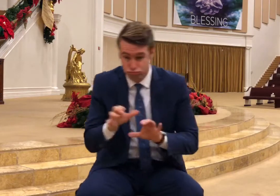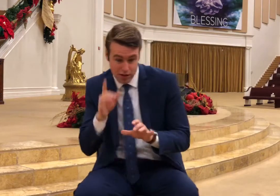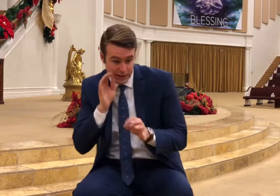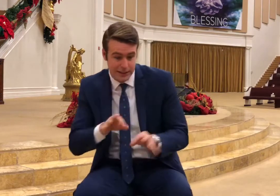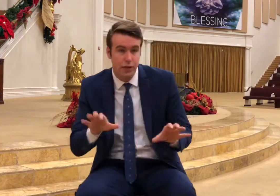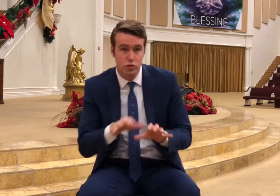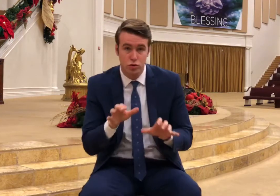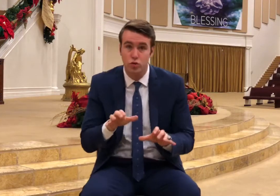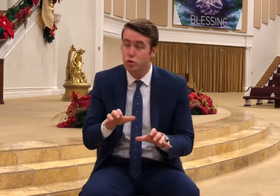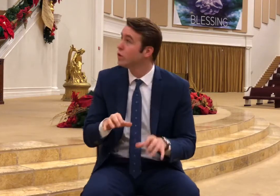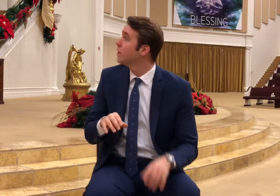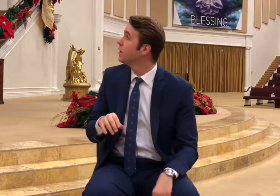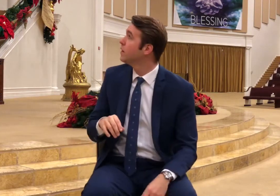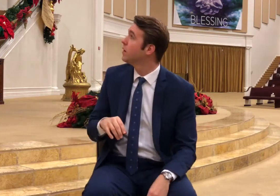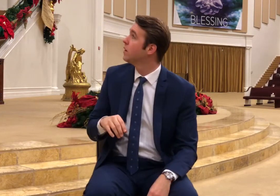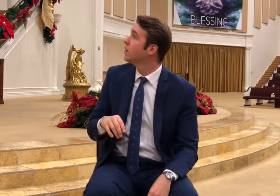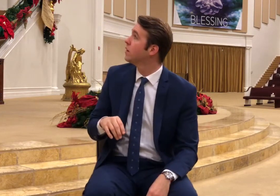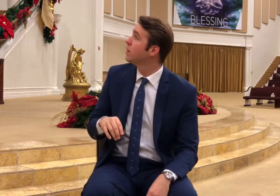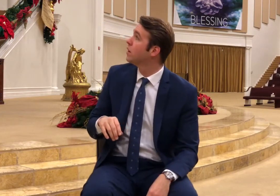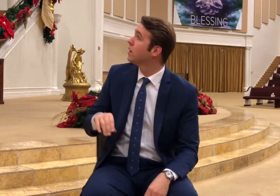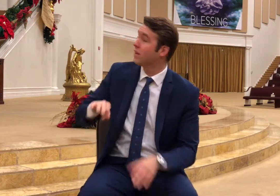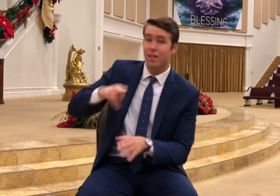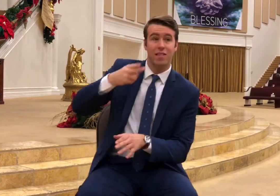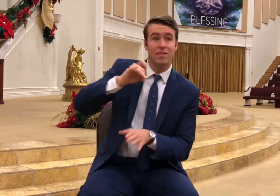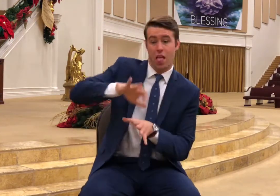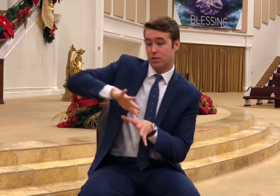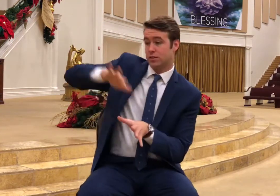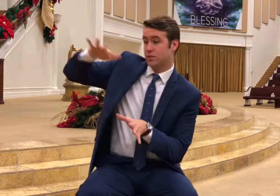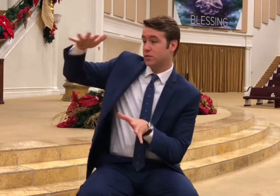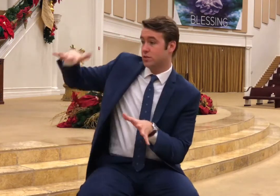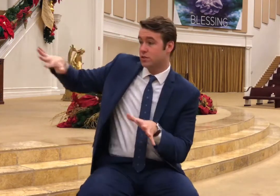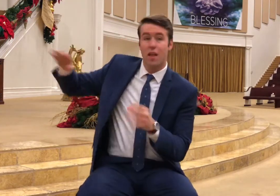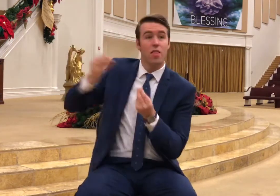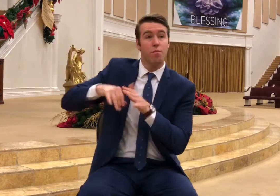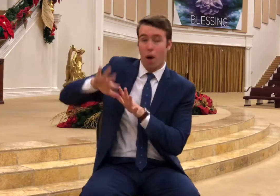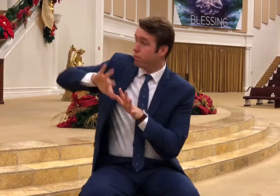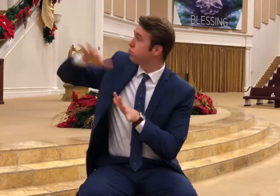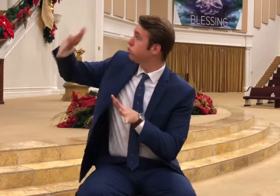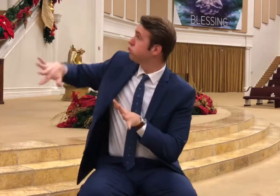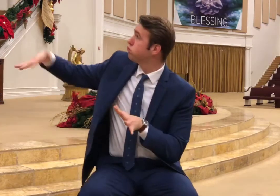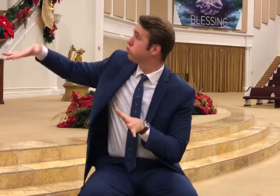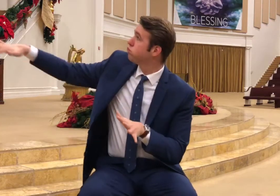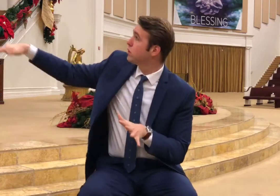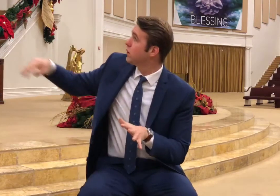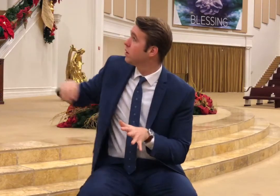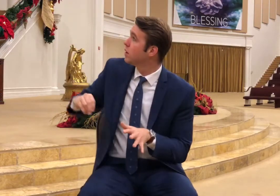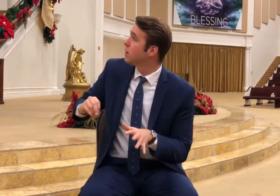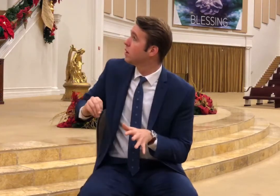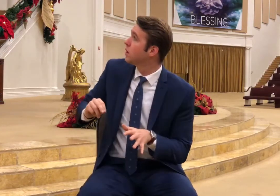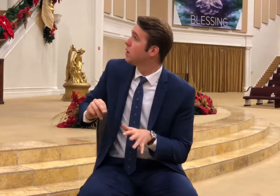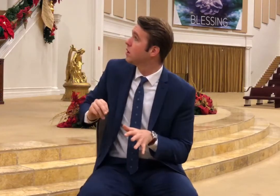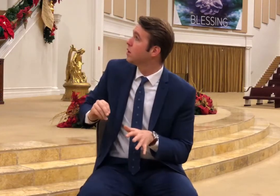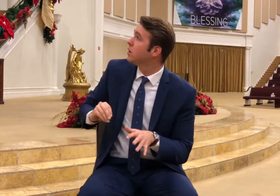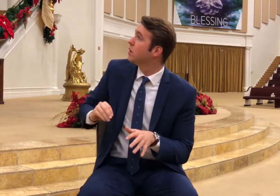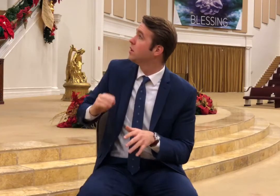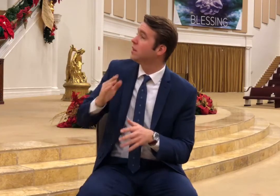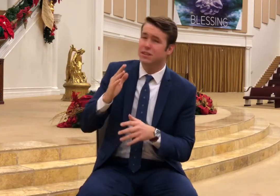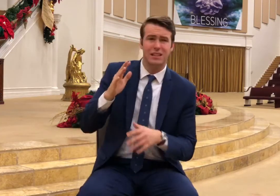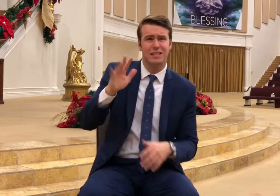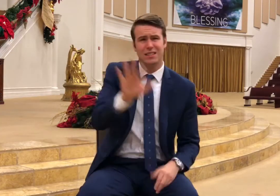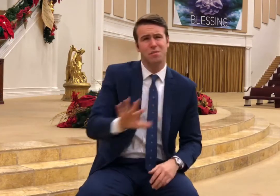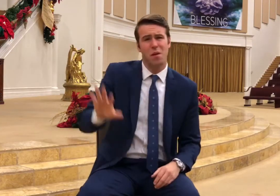here. Into the hillside, the property goes all the way up over this mountain. We are at somewhere